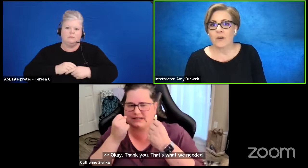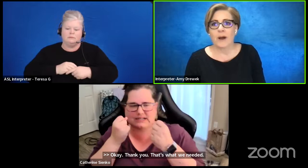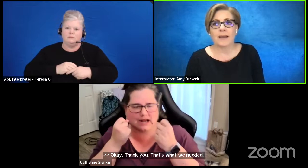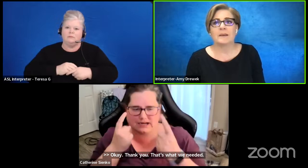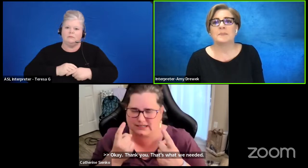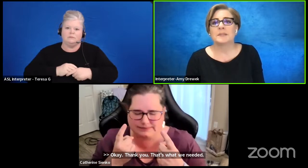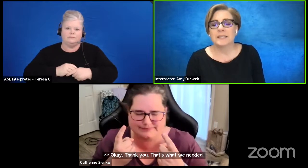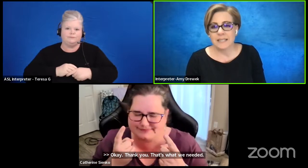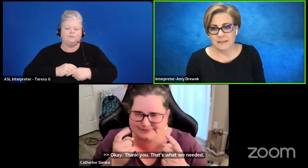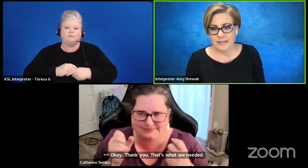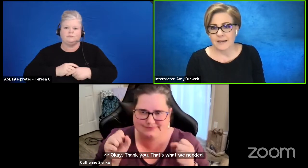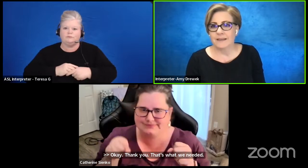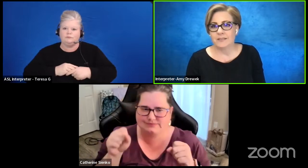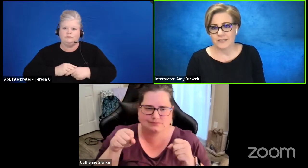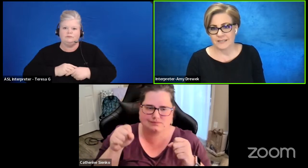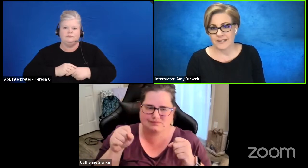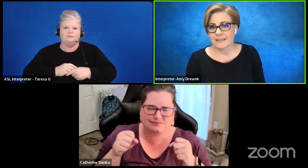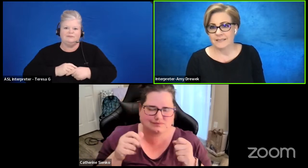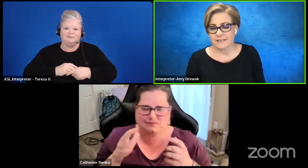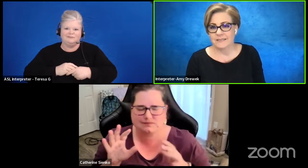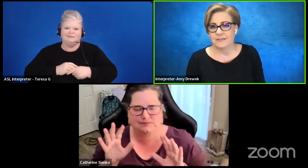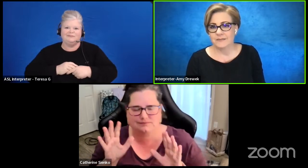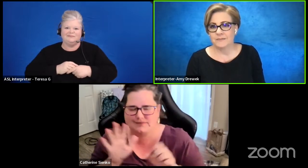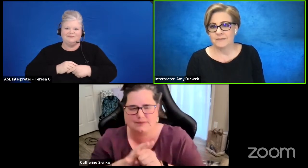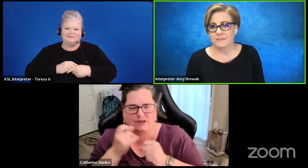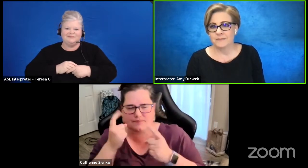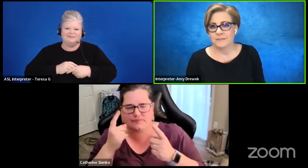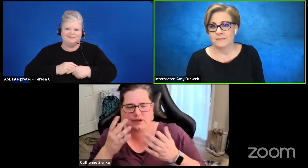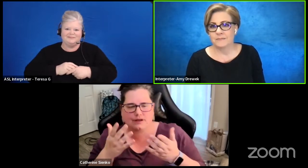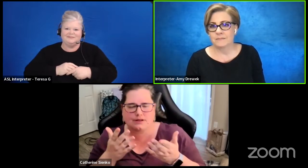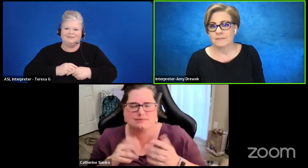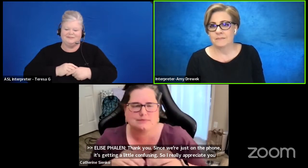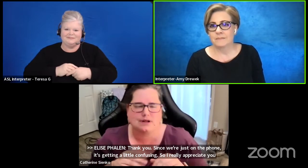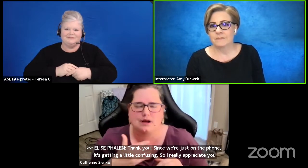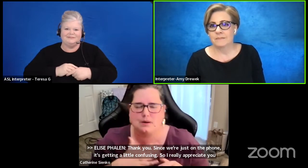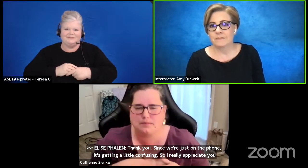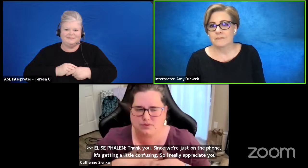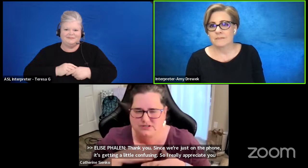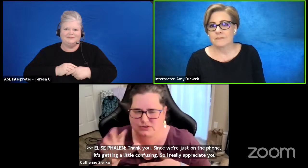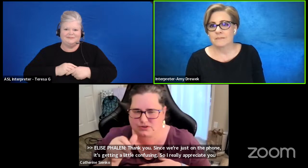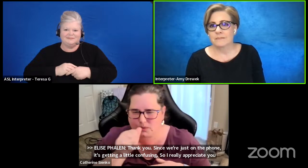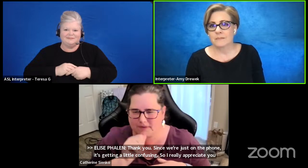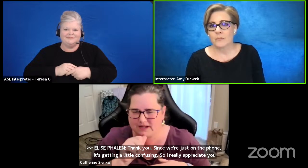This is Commissioner Cienko. I completely understand.